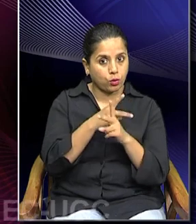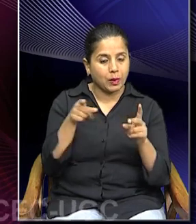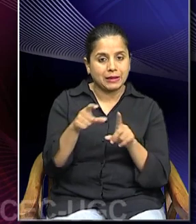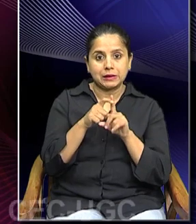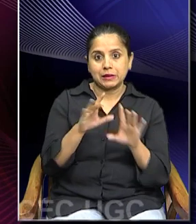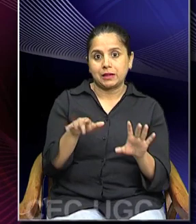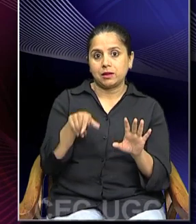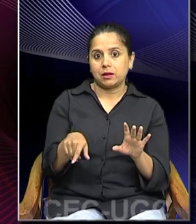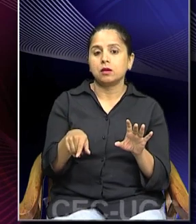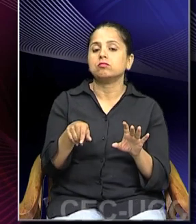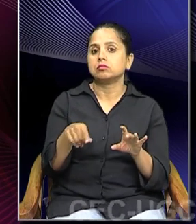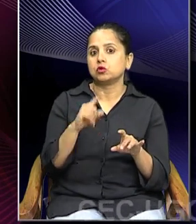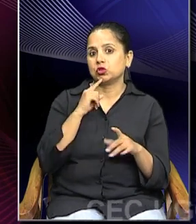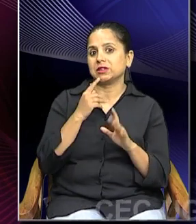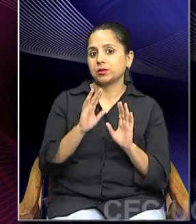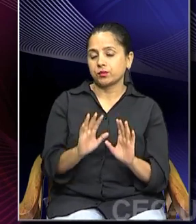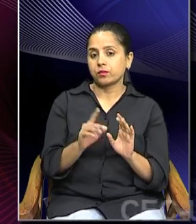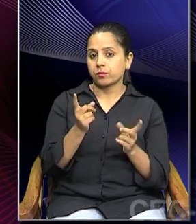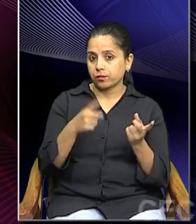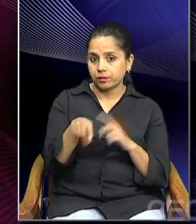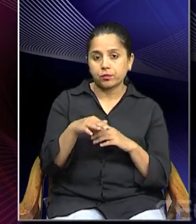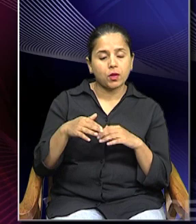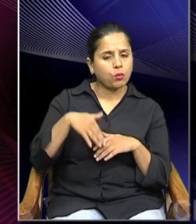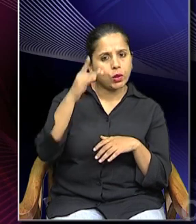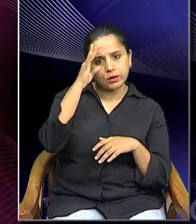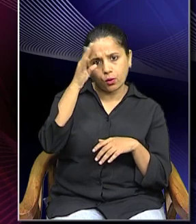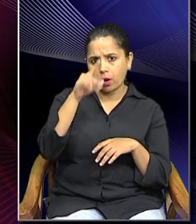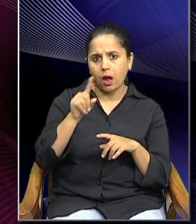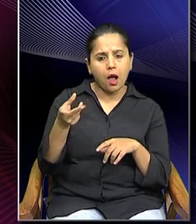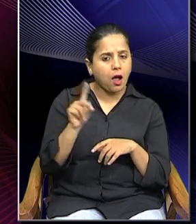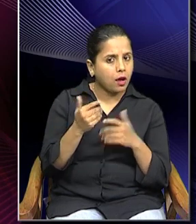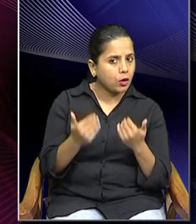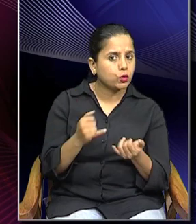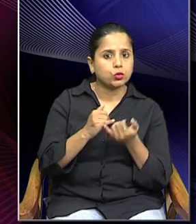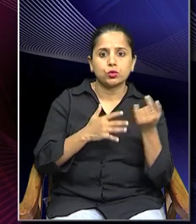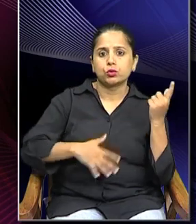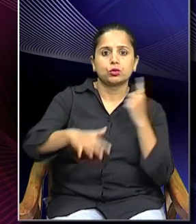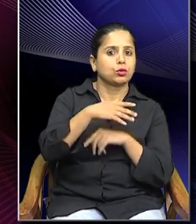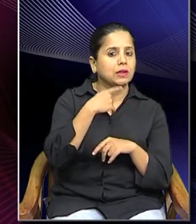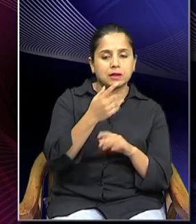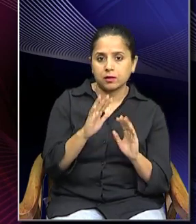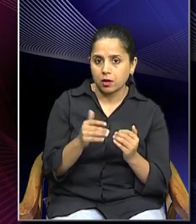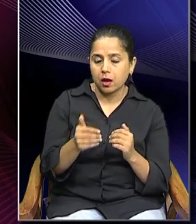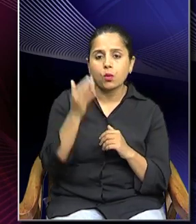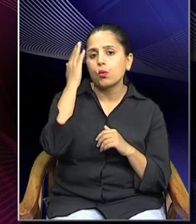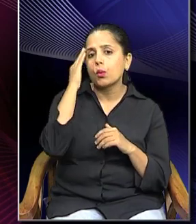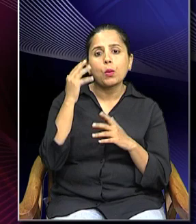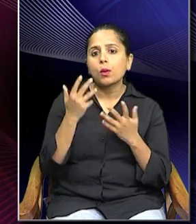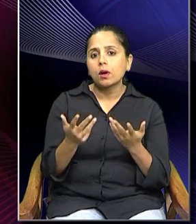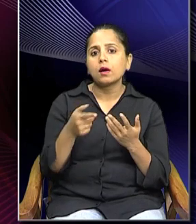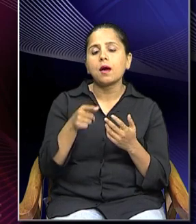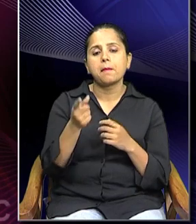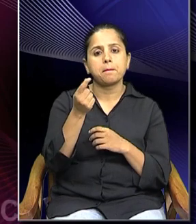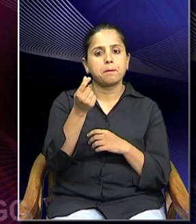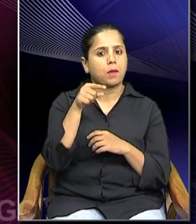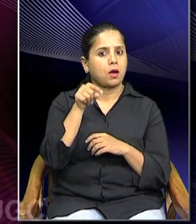dangerously precarious. That is much of the theories again by sociologists to say that because the money